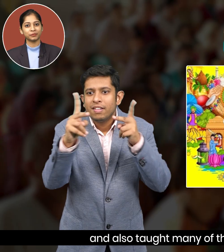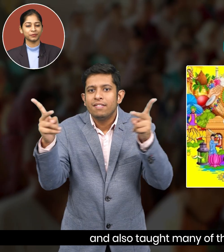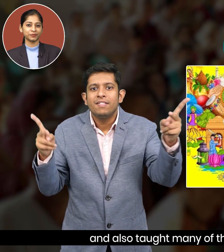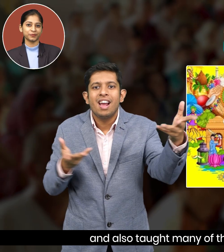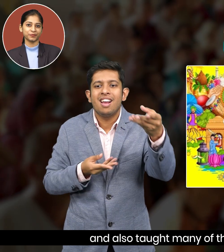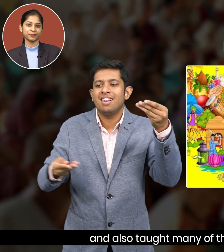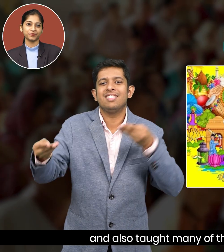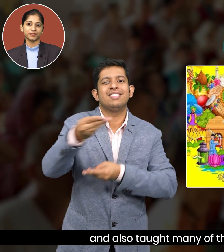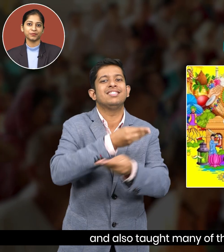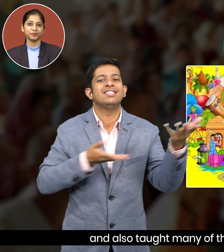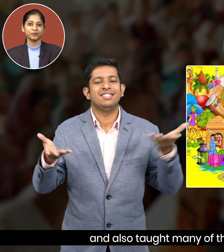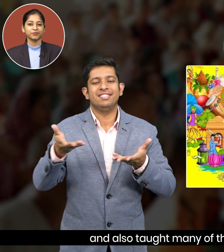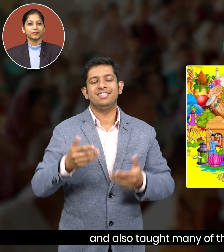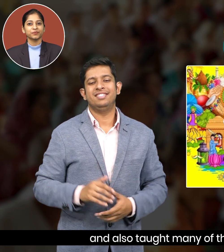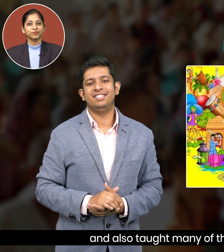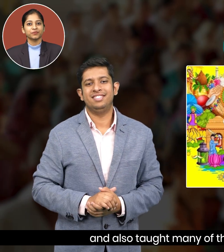them.